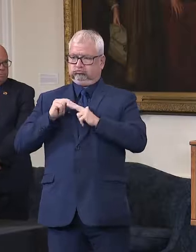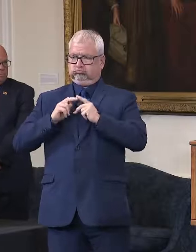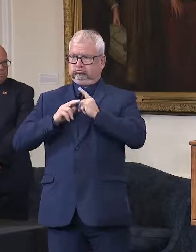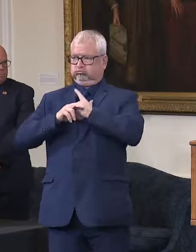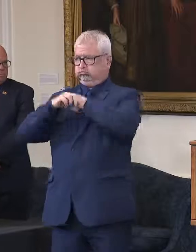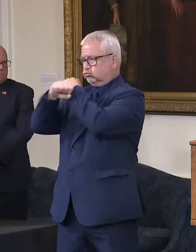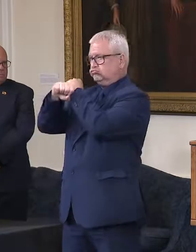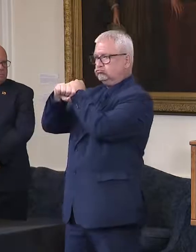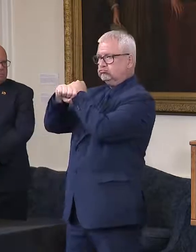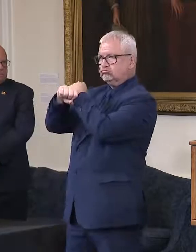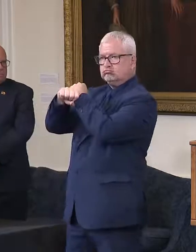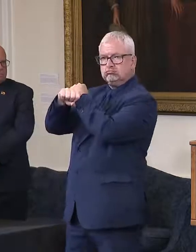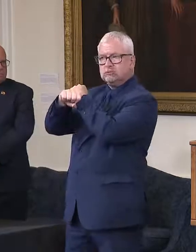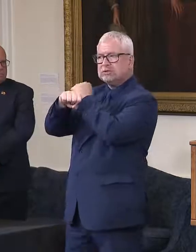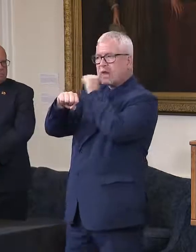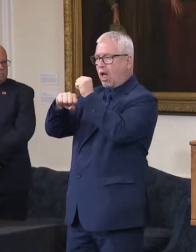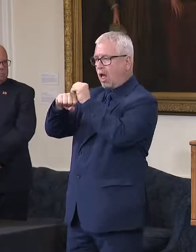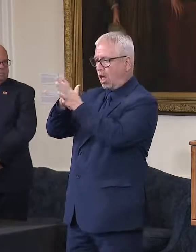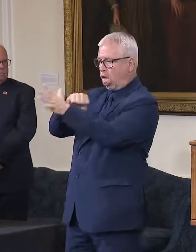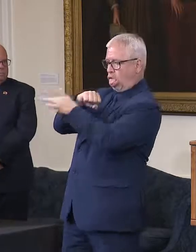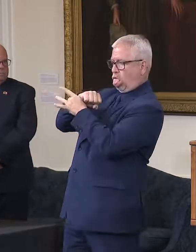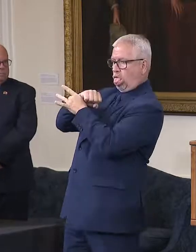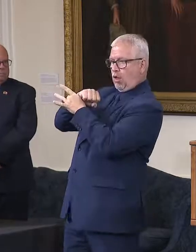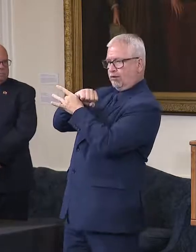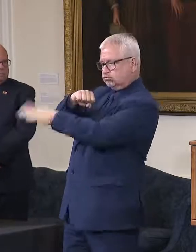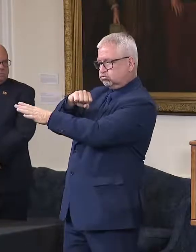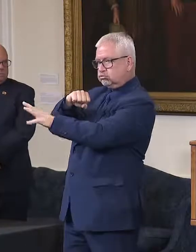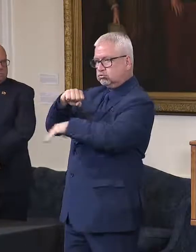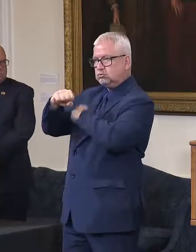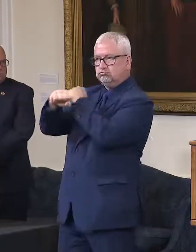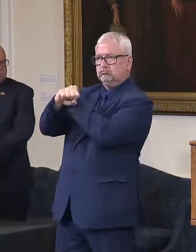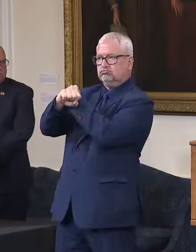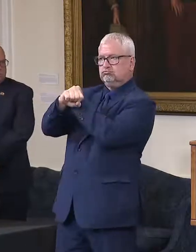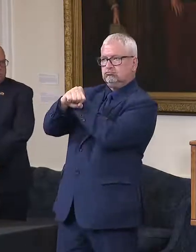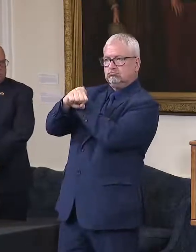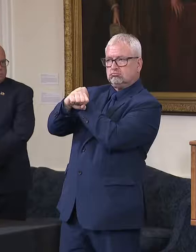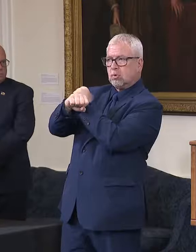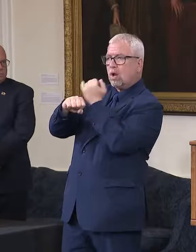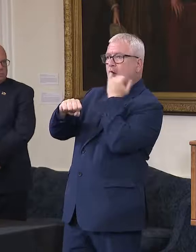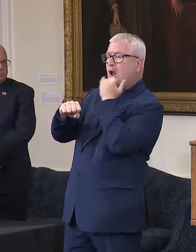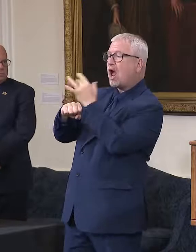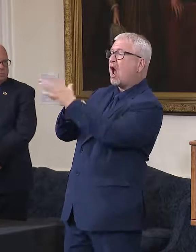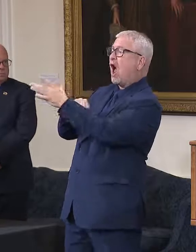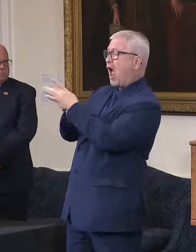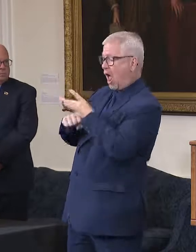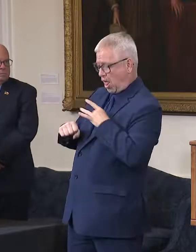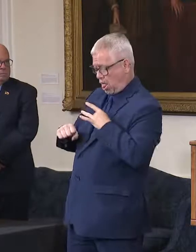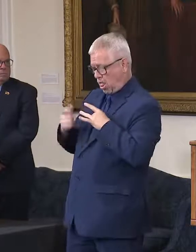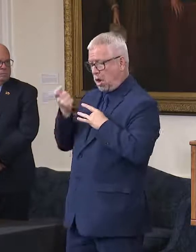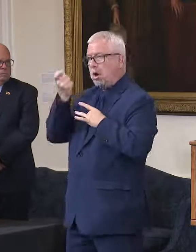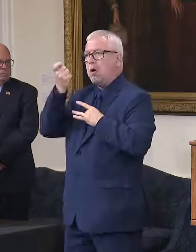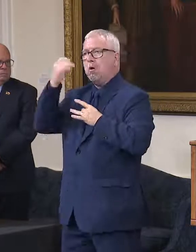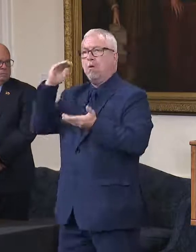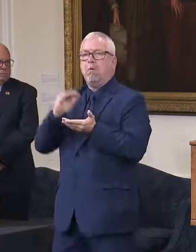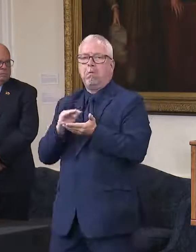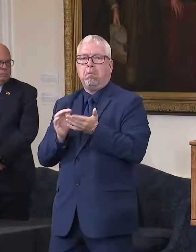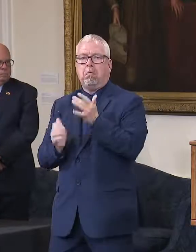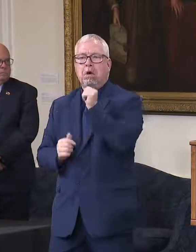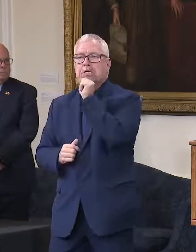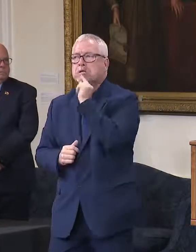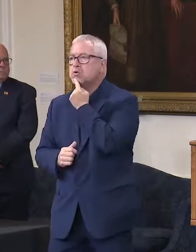illness, hospitalization, and death. As with many vaccines, the COVID-19 vaccines do